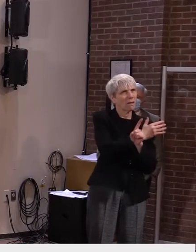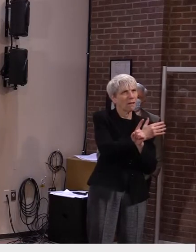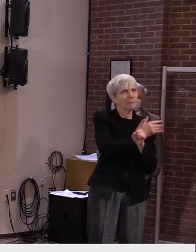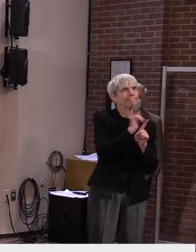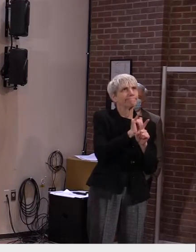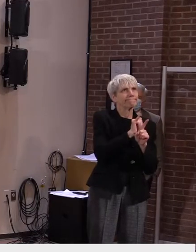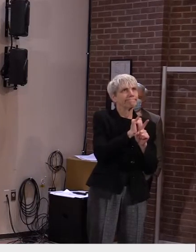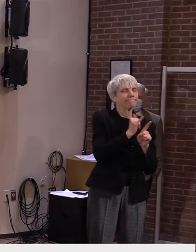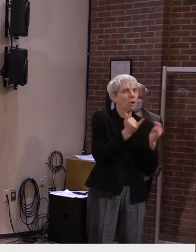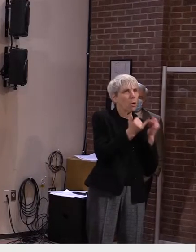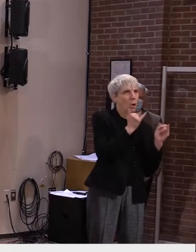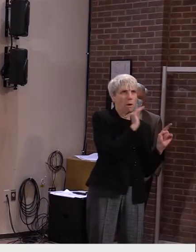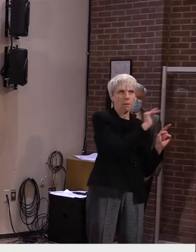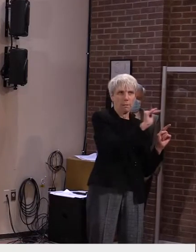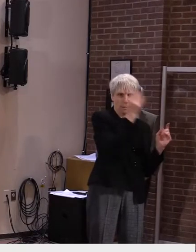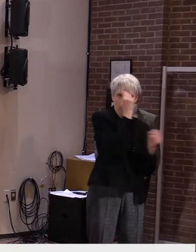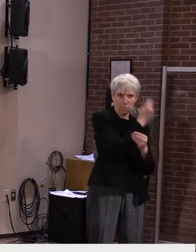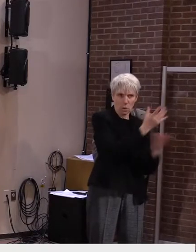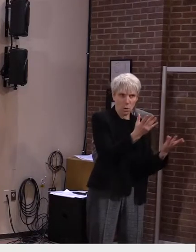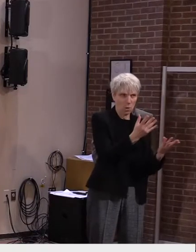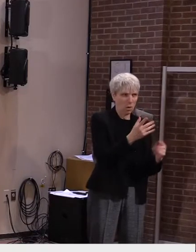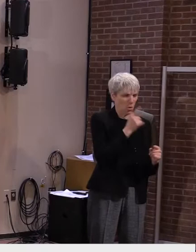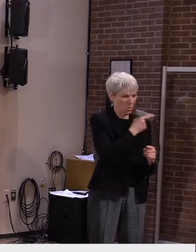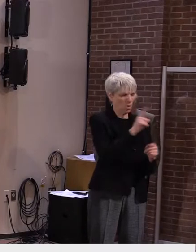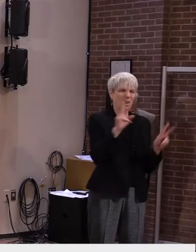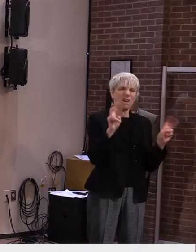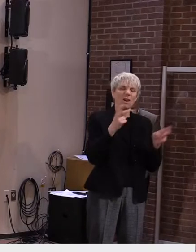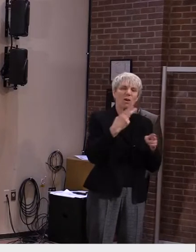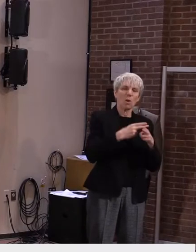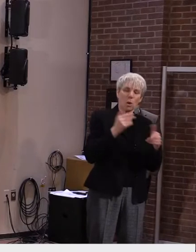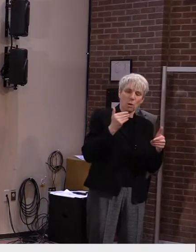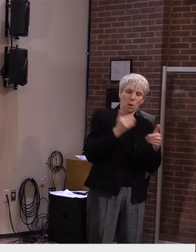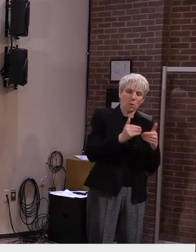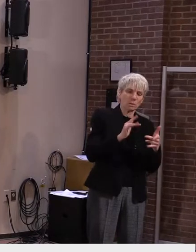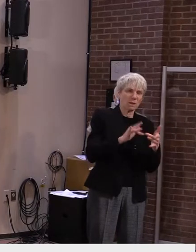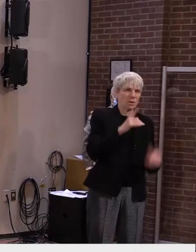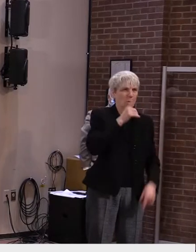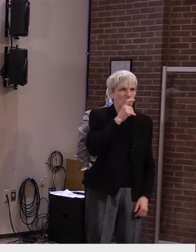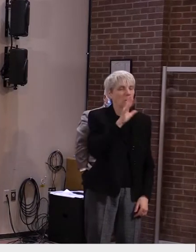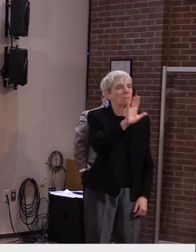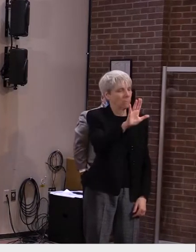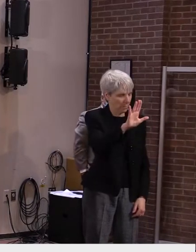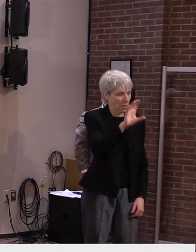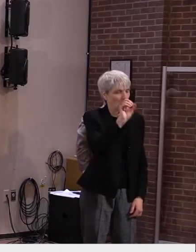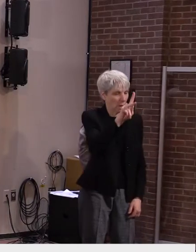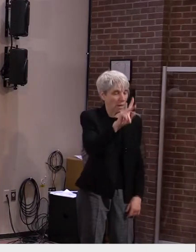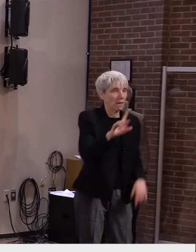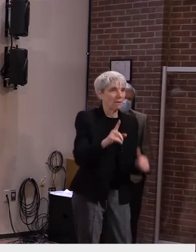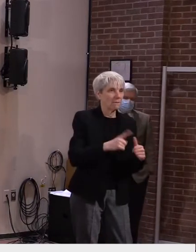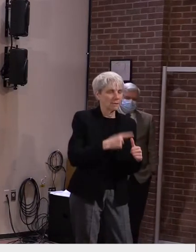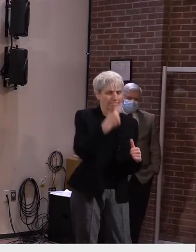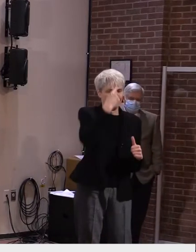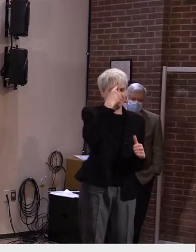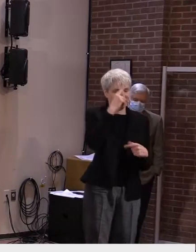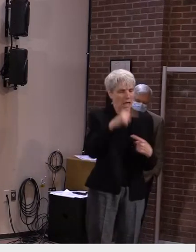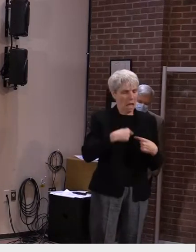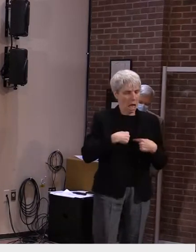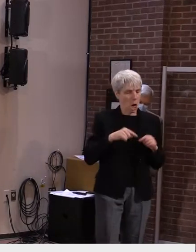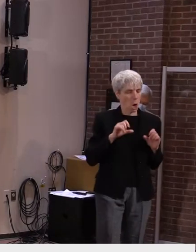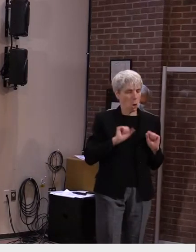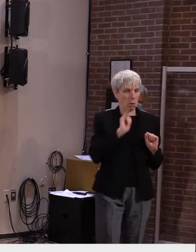How do you know who's a close contact? It's pretty easy. First, you determine your infectious